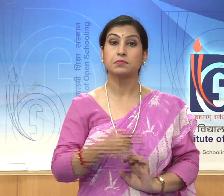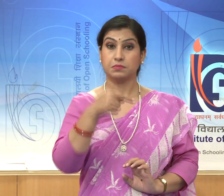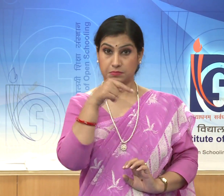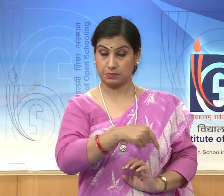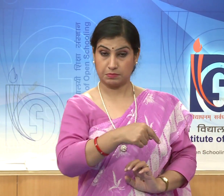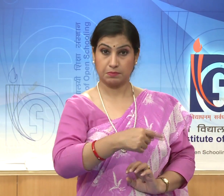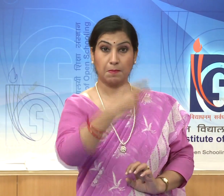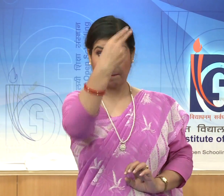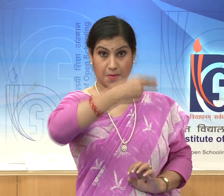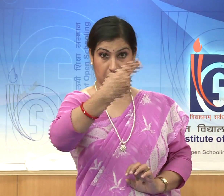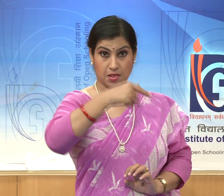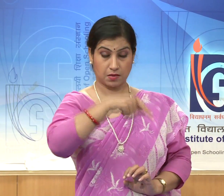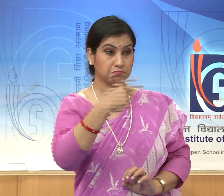Here is a painting